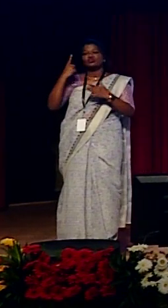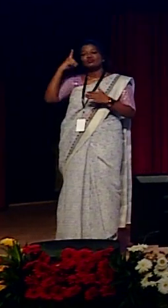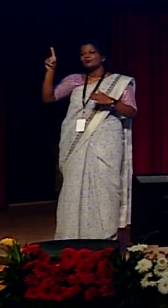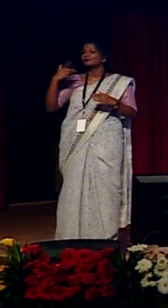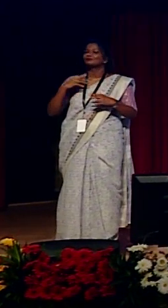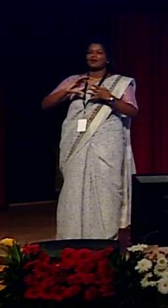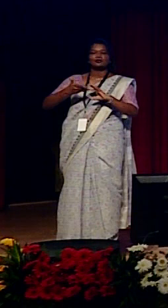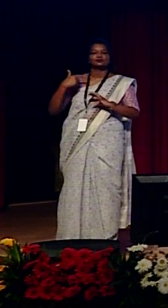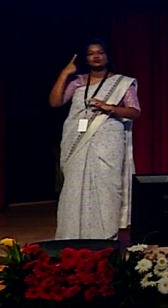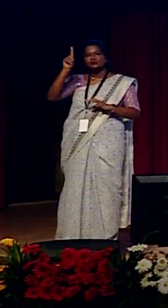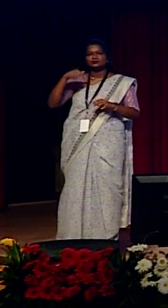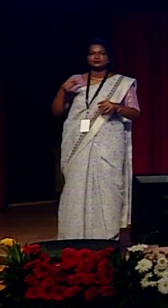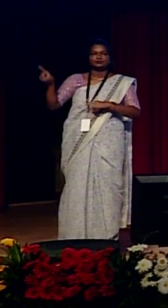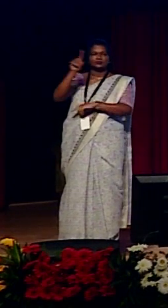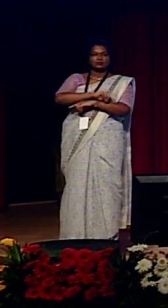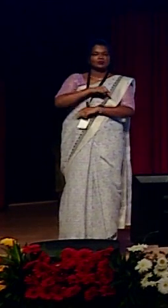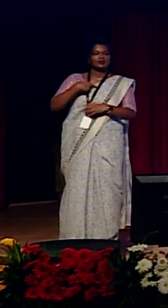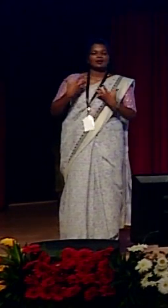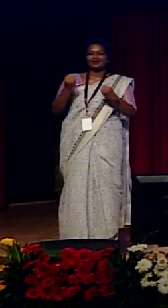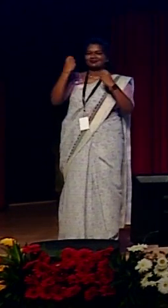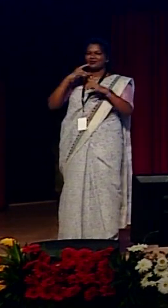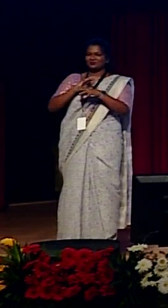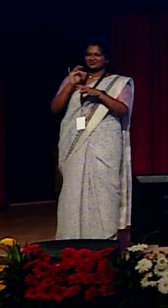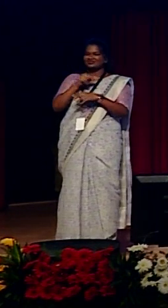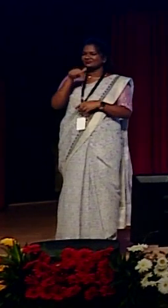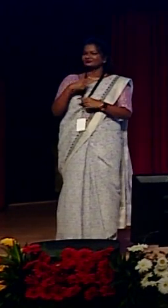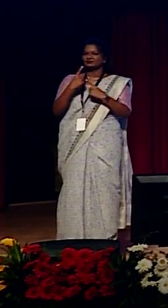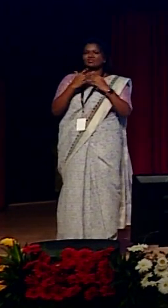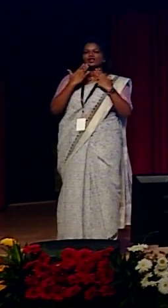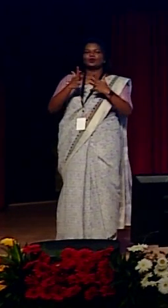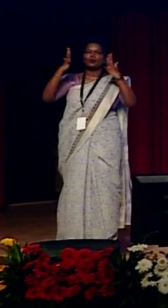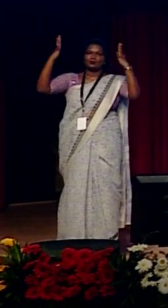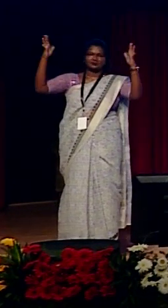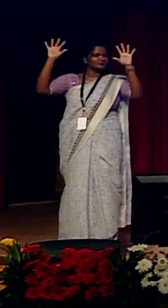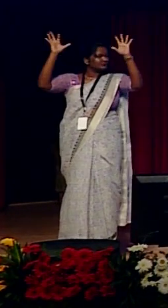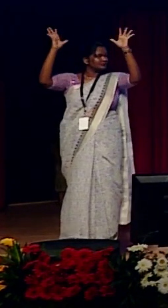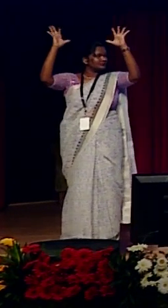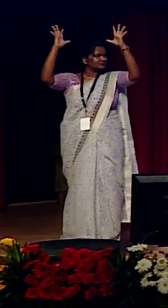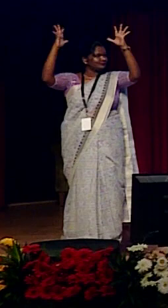grateful for the opportunity today that we got today. And thank you so much.